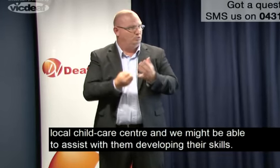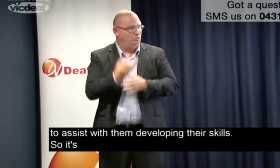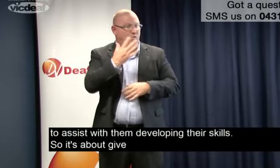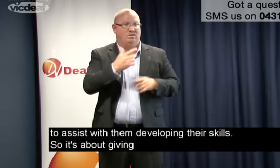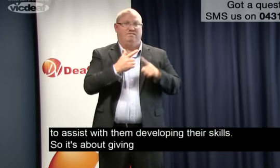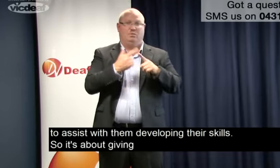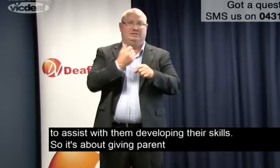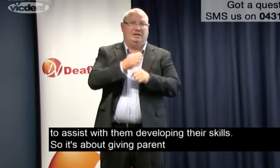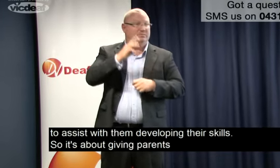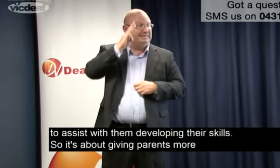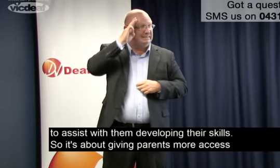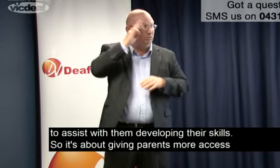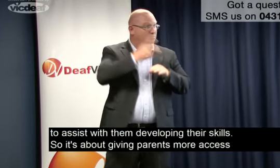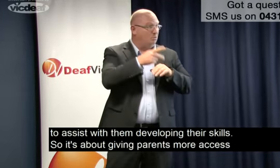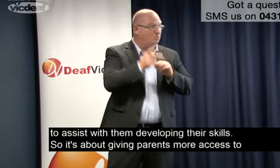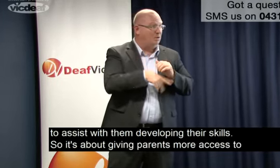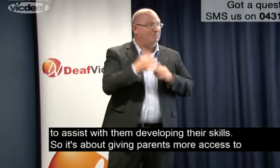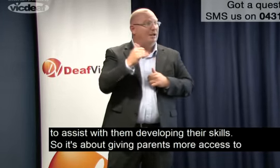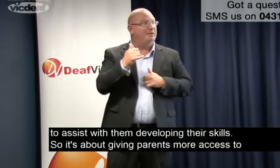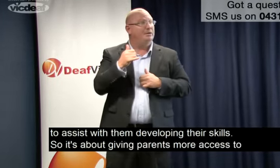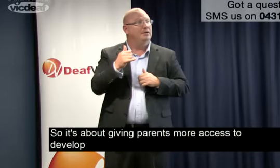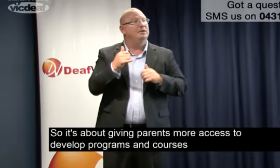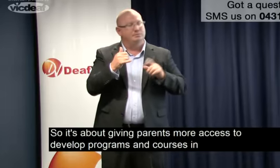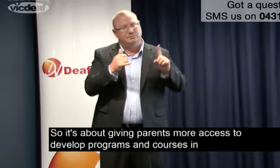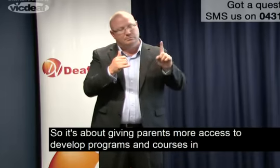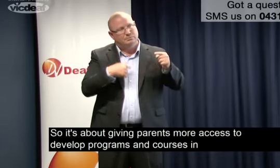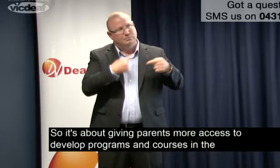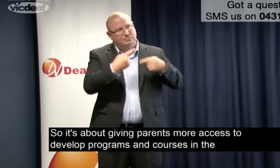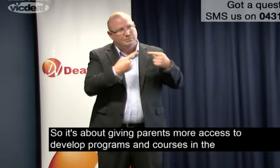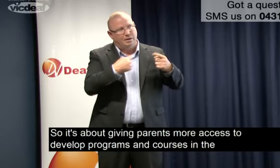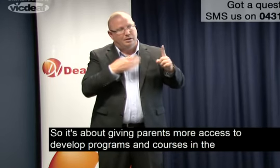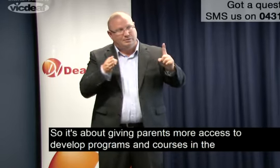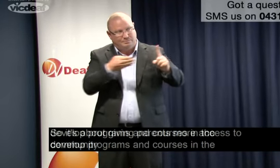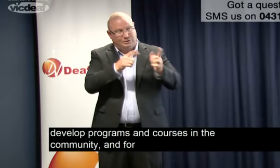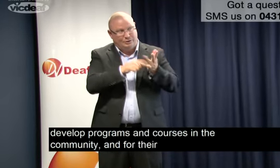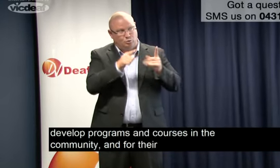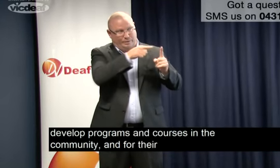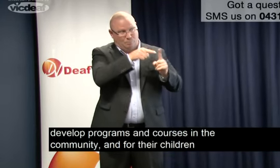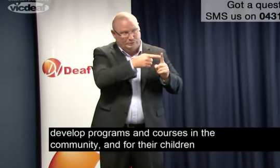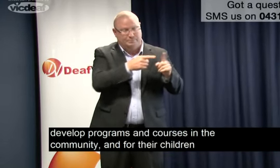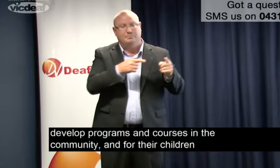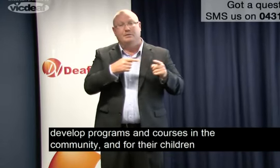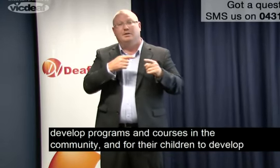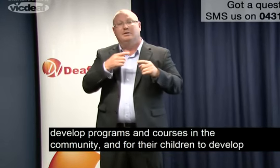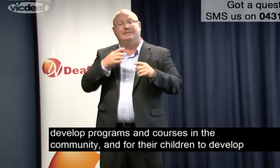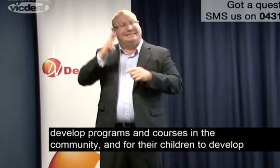in the wider community for their children to develop through Scout programs as an example. Sorry, I'll get back to that